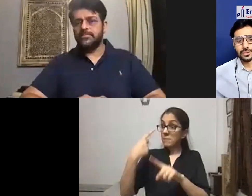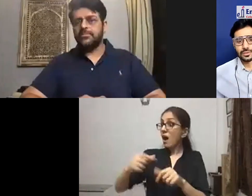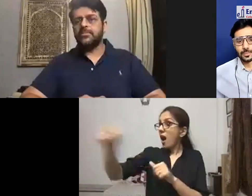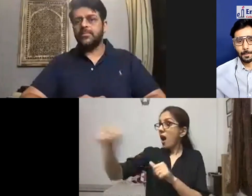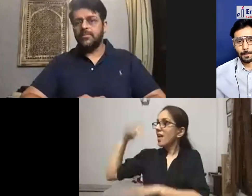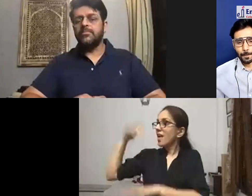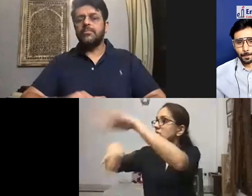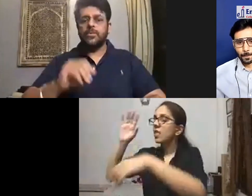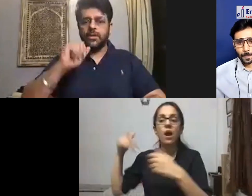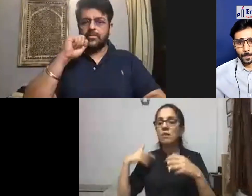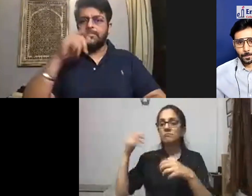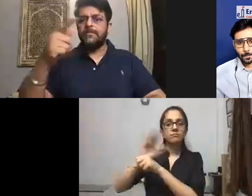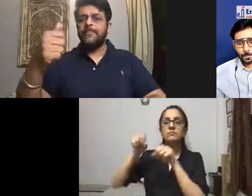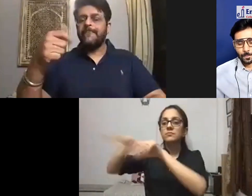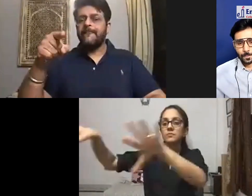both ways.